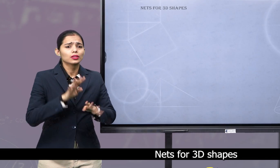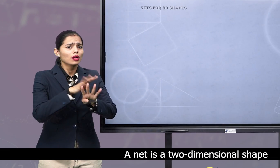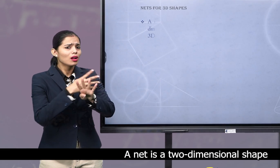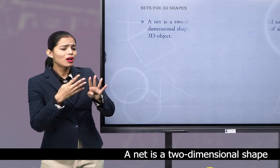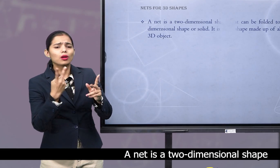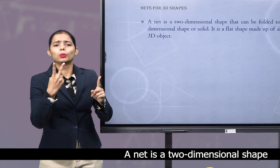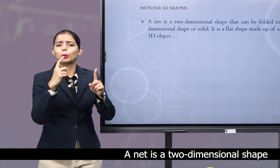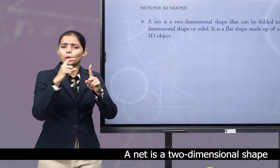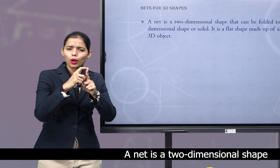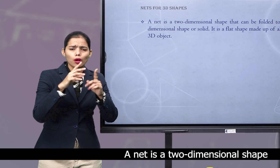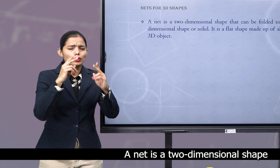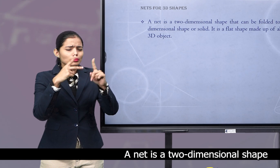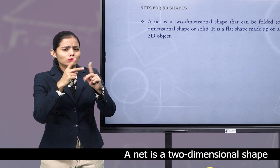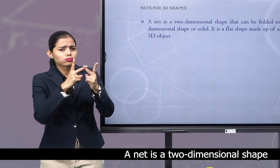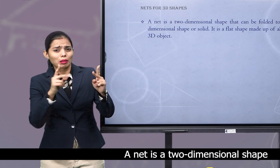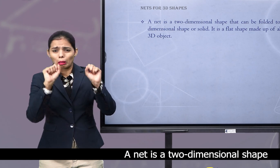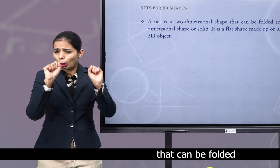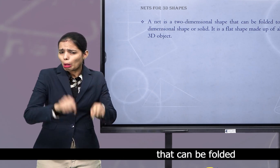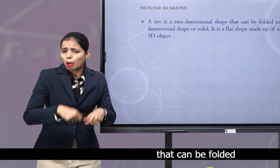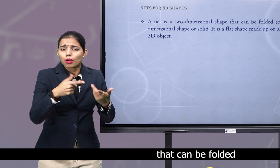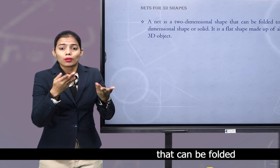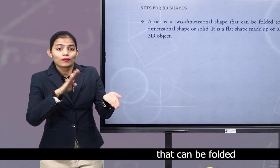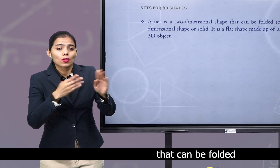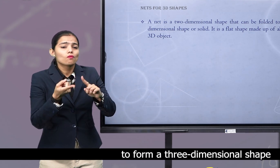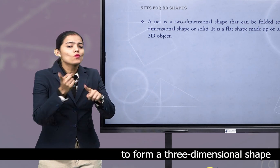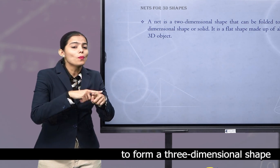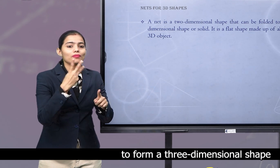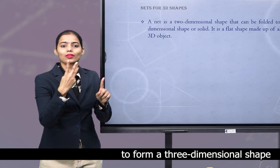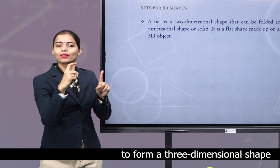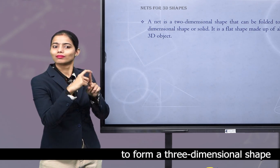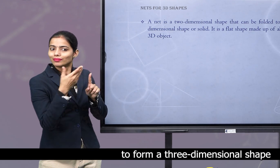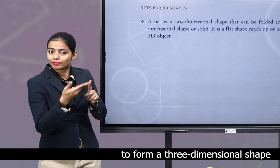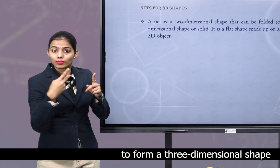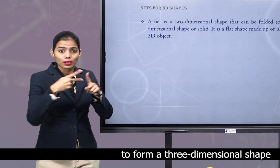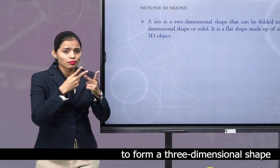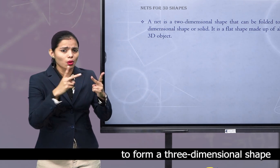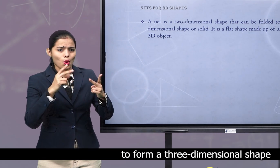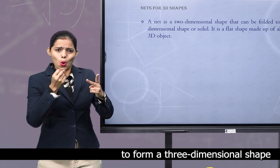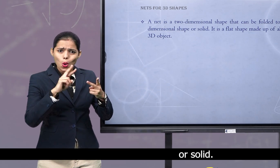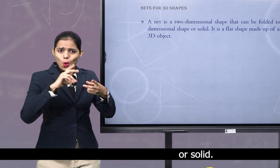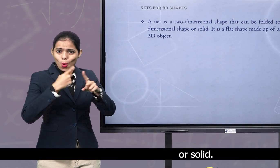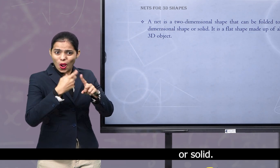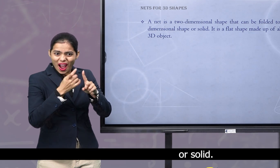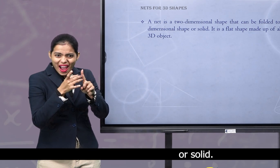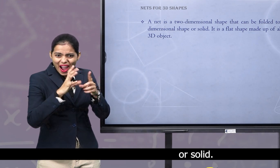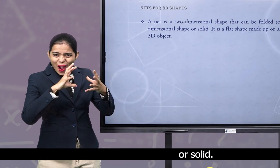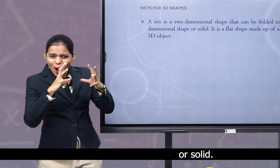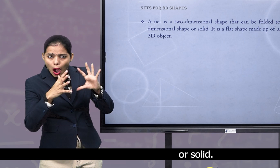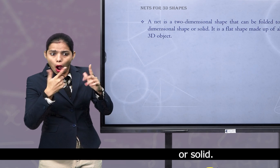A net is a 2-dimensional shape that can be folded to form a 3-dimensional shape or solid.